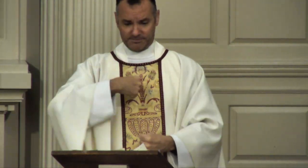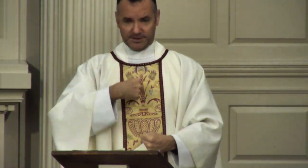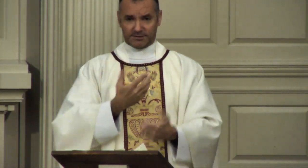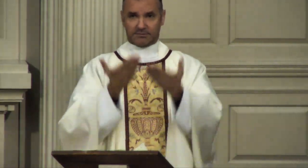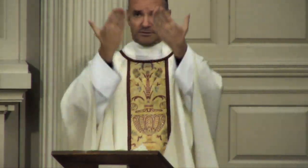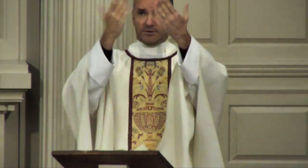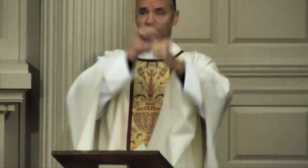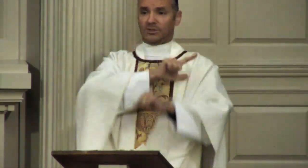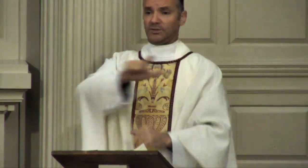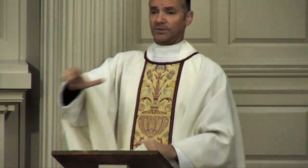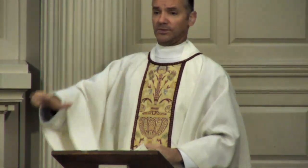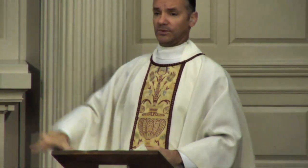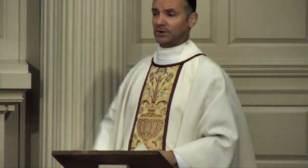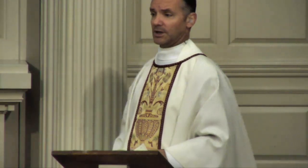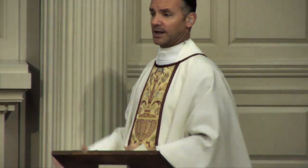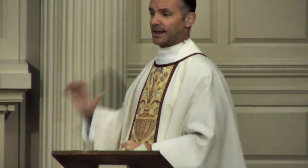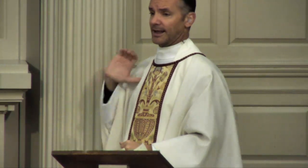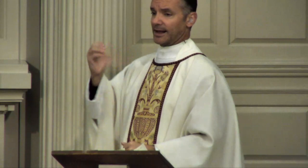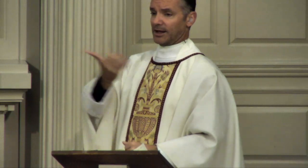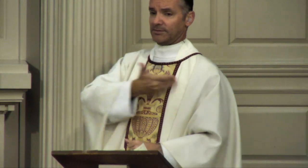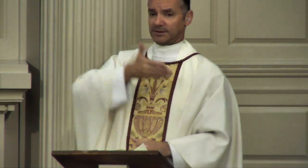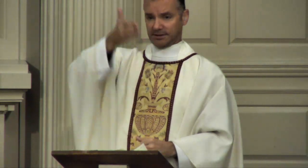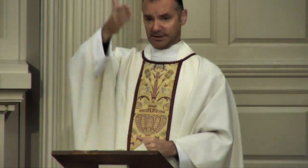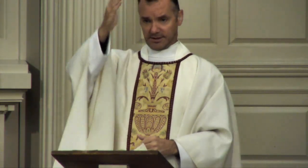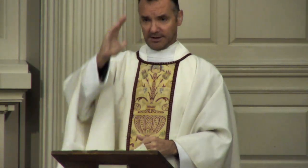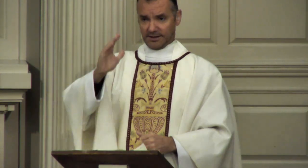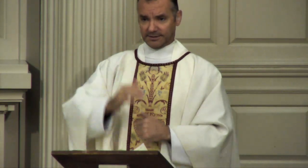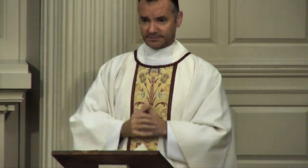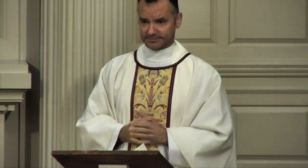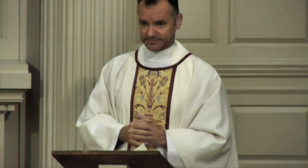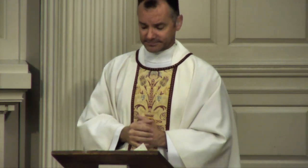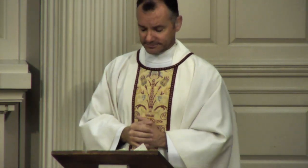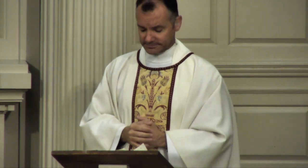and sisters, to pray for me to the Lord our God.